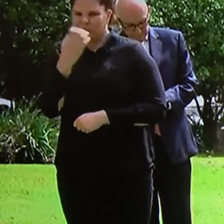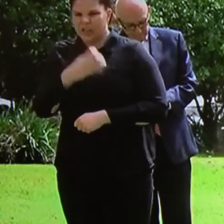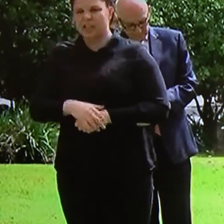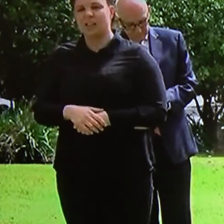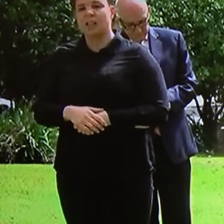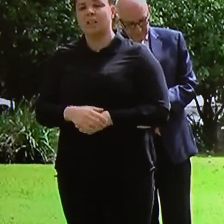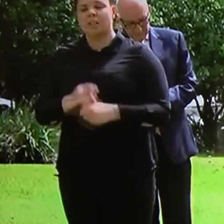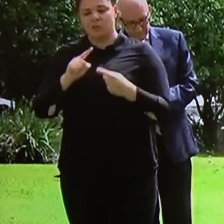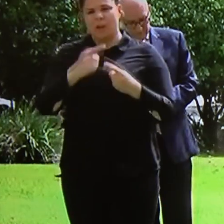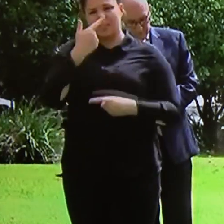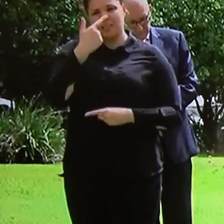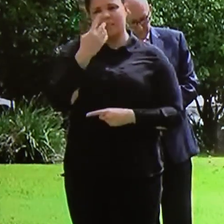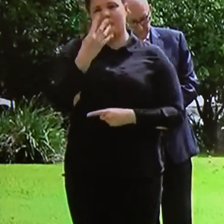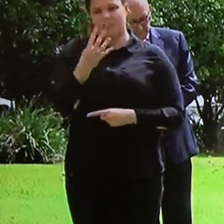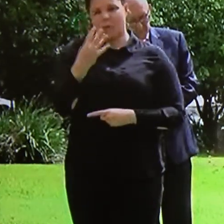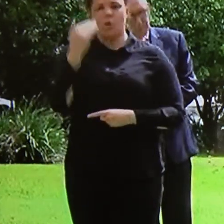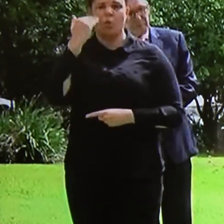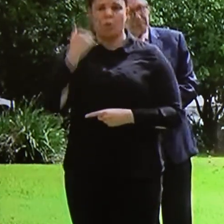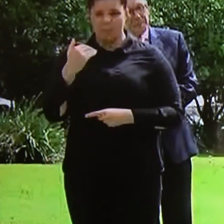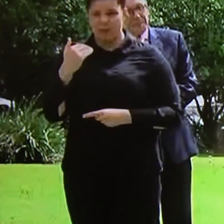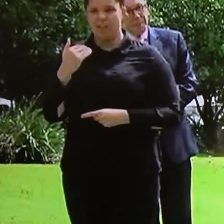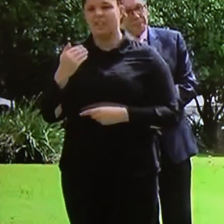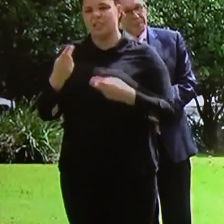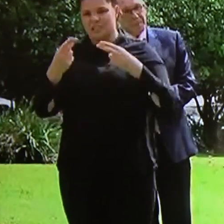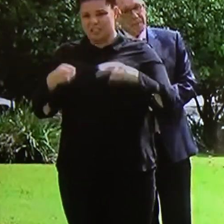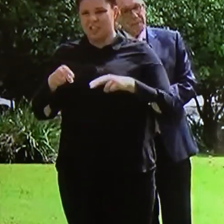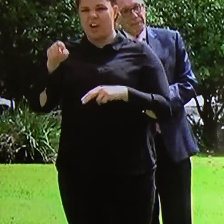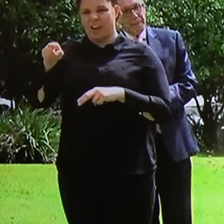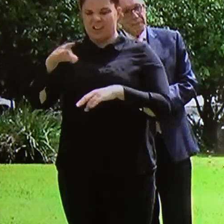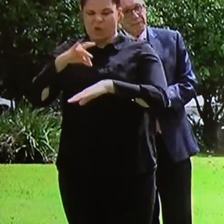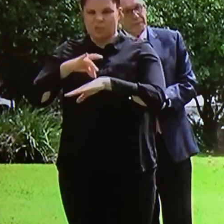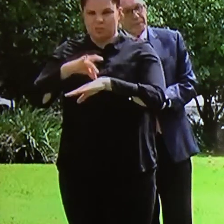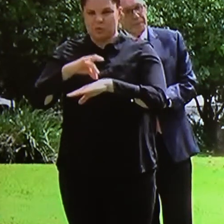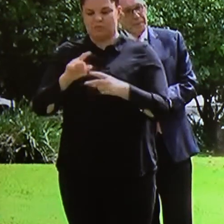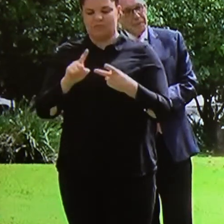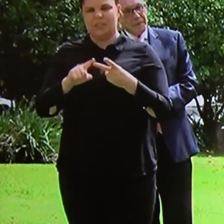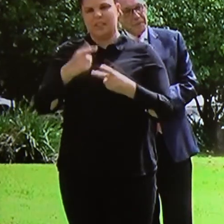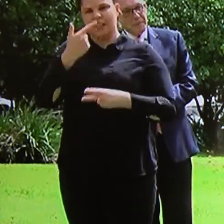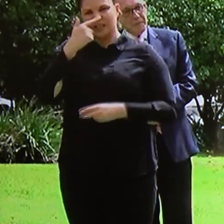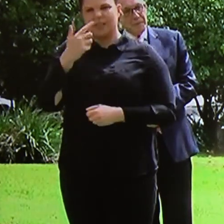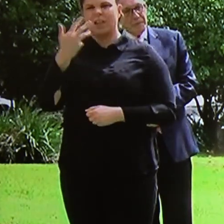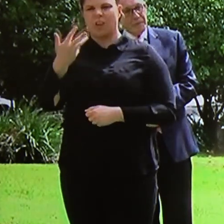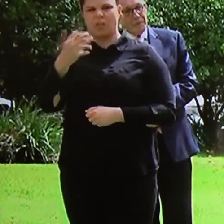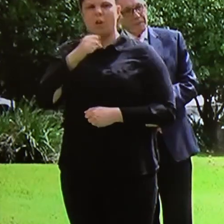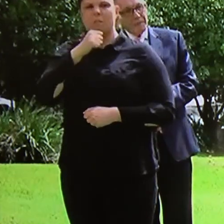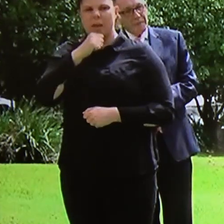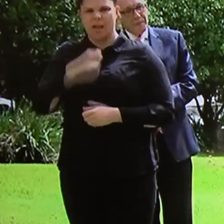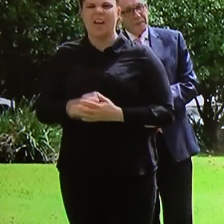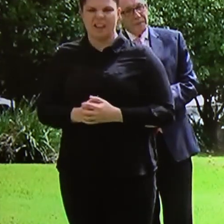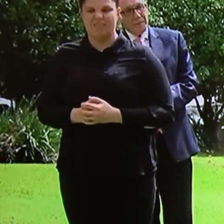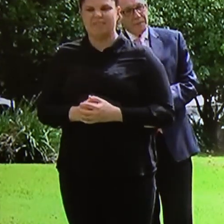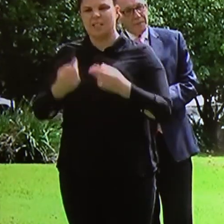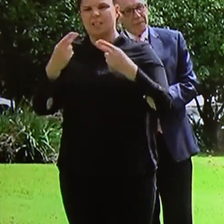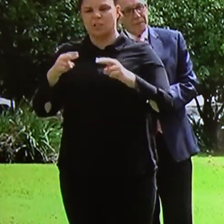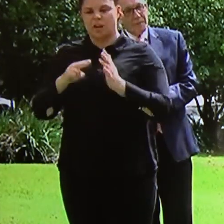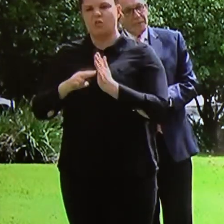One was a 74-year-old woman who died in the John Hunter Hospital, and the other was a 79-year-old man who died